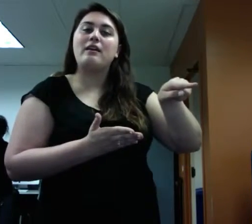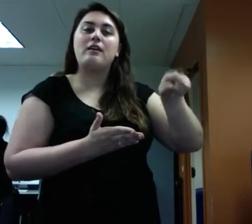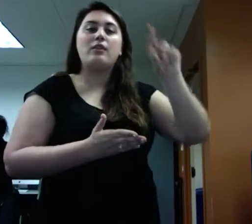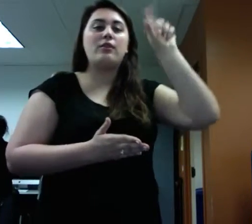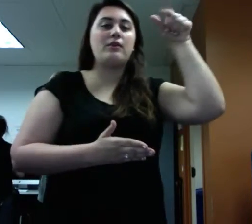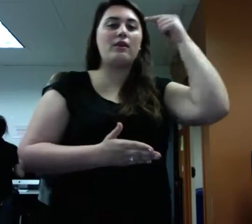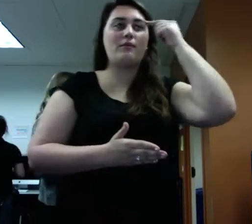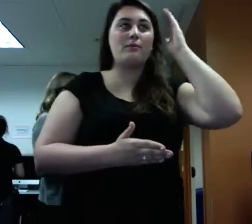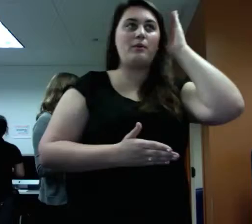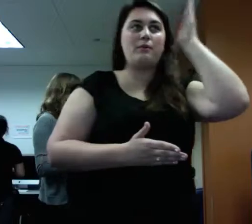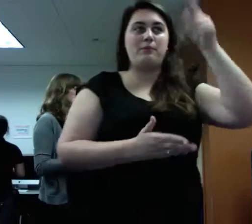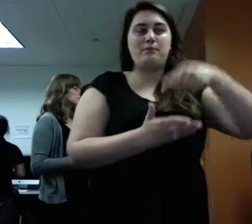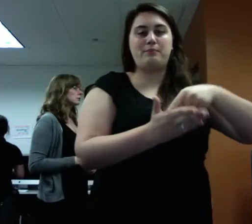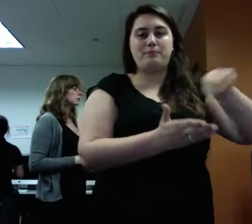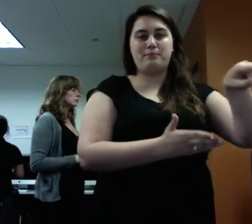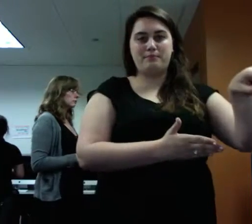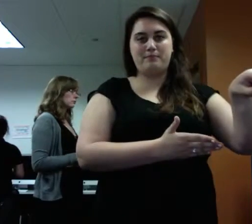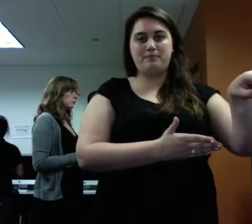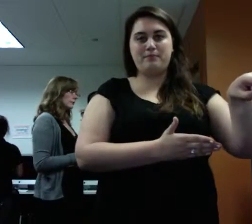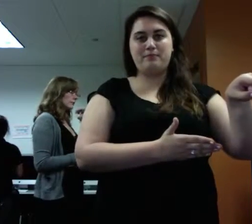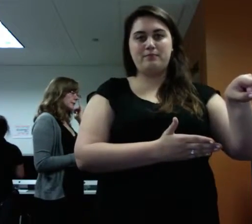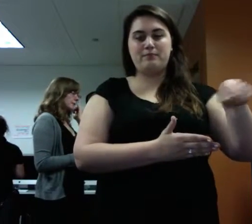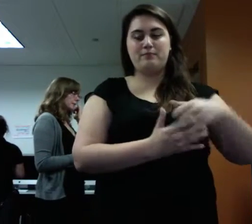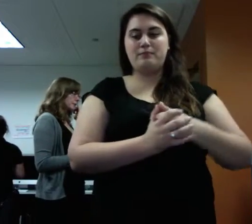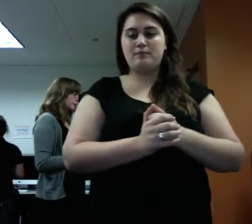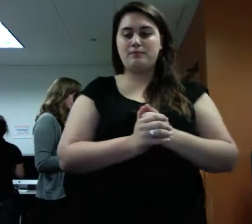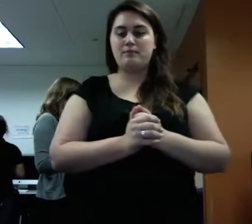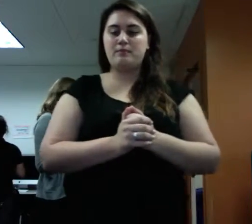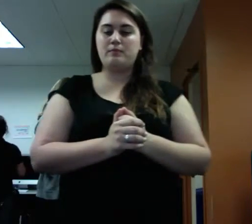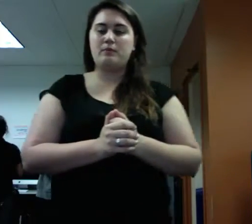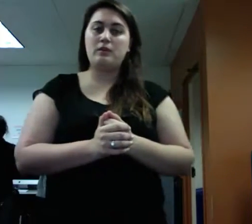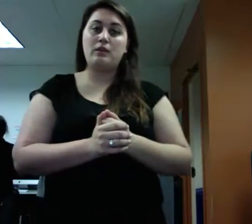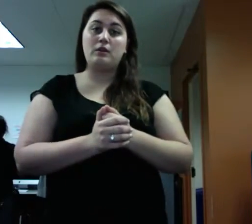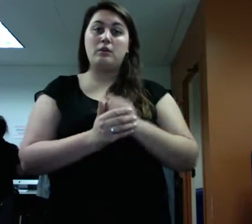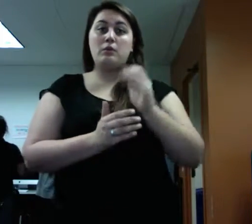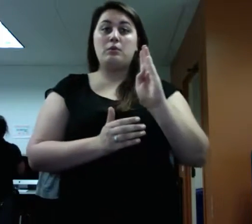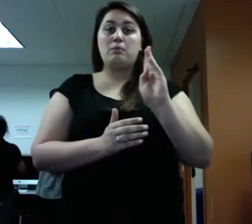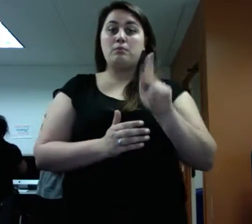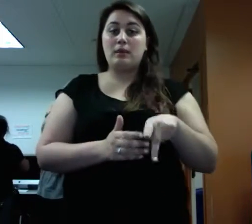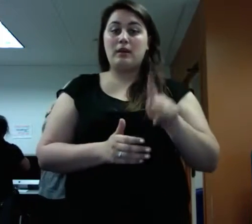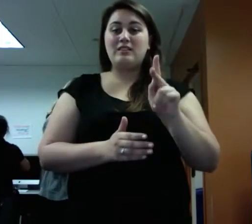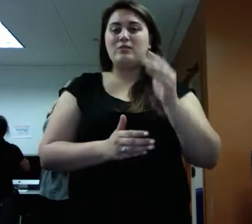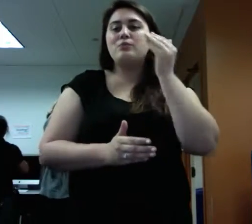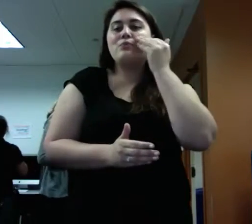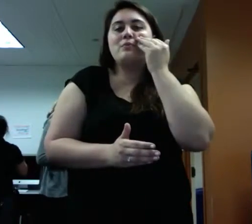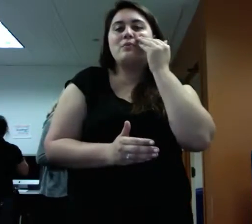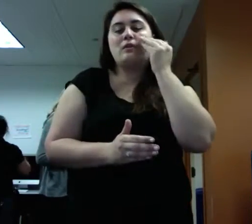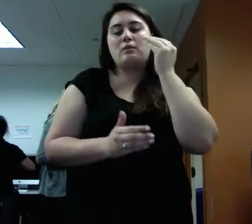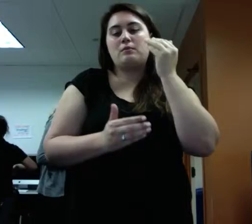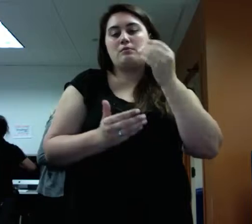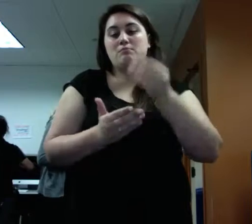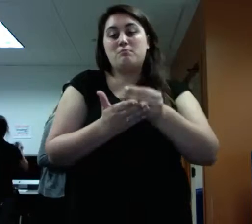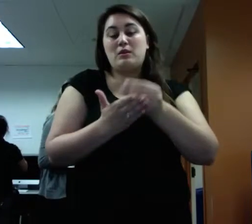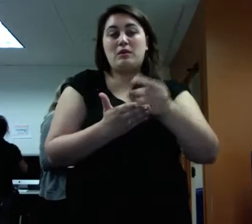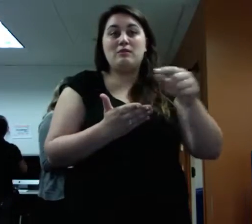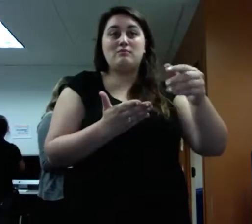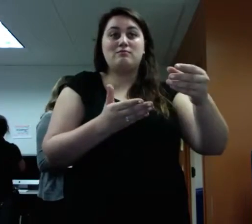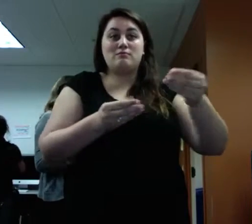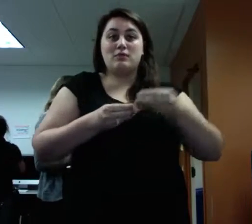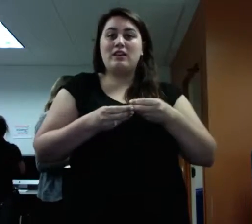federal government. This made banks very ready to make loans for mortgages. Also, mortgages were